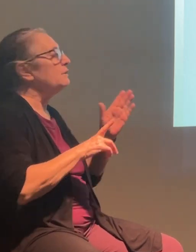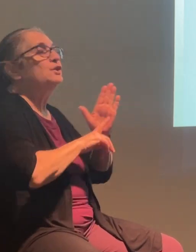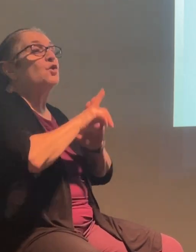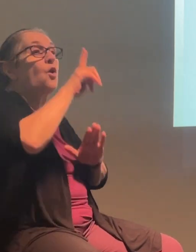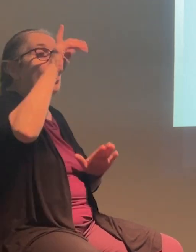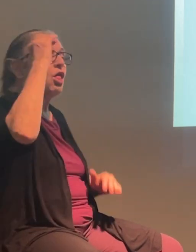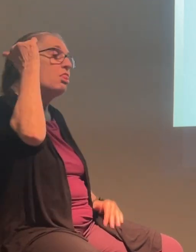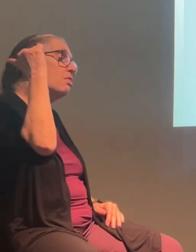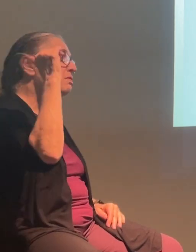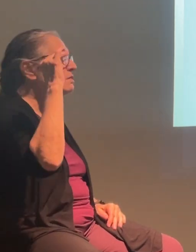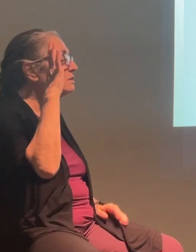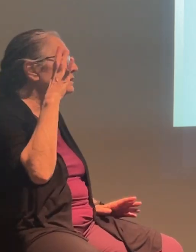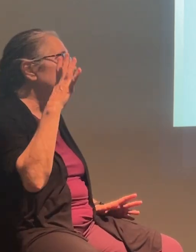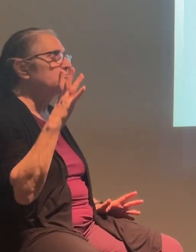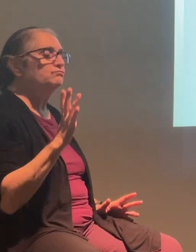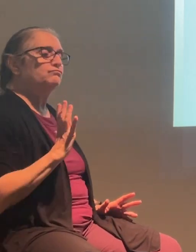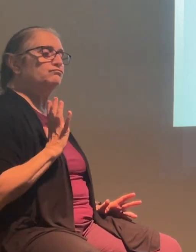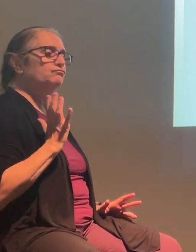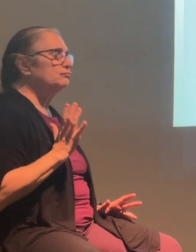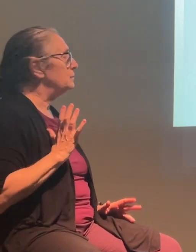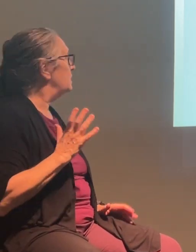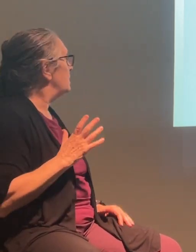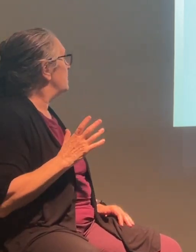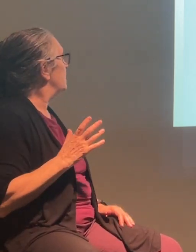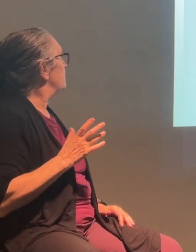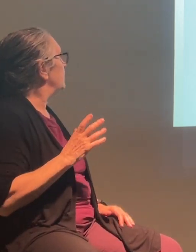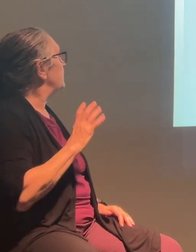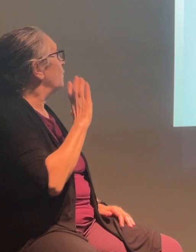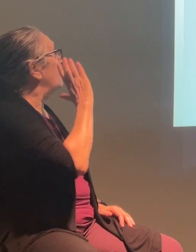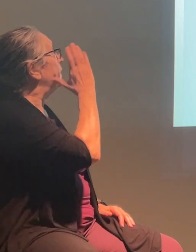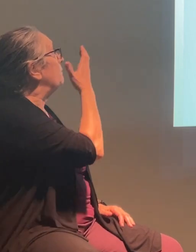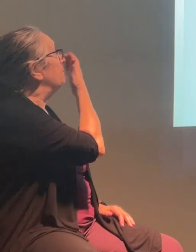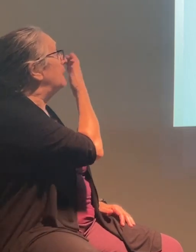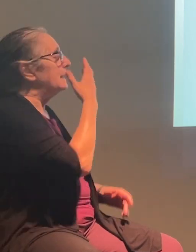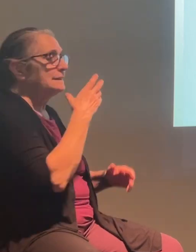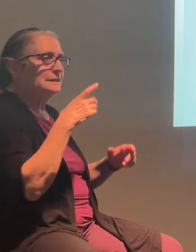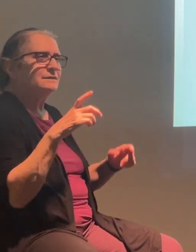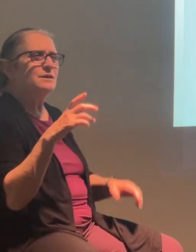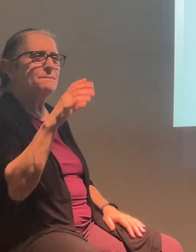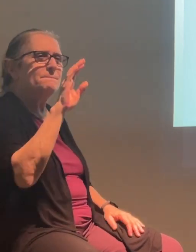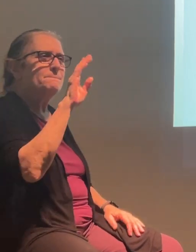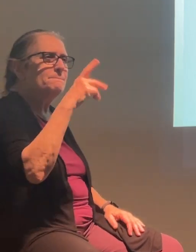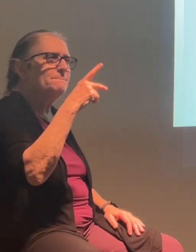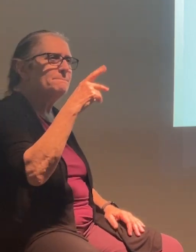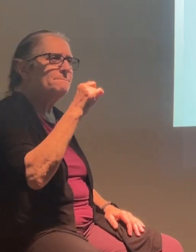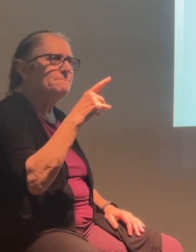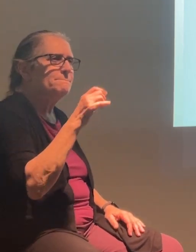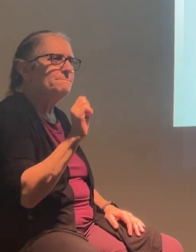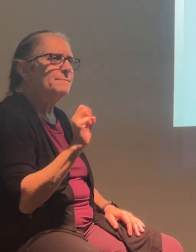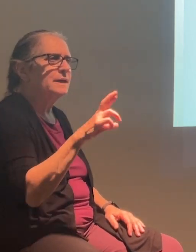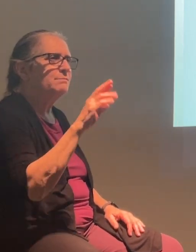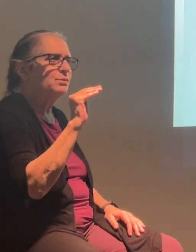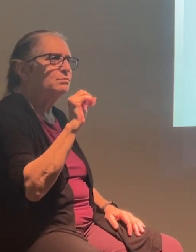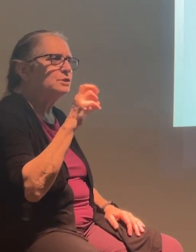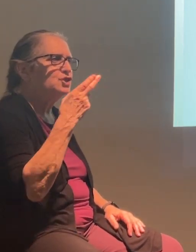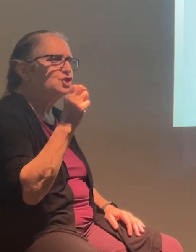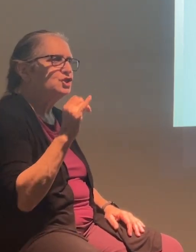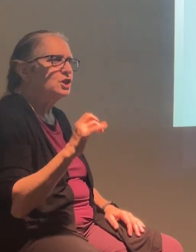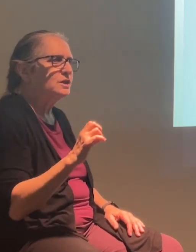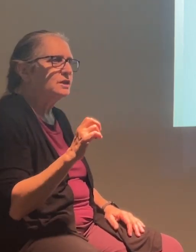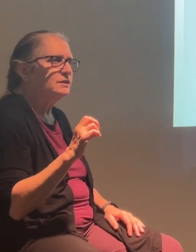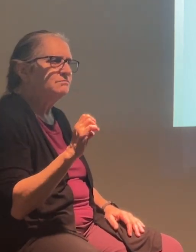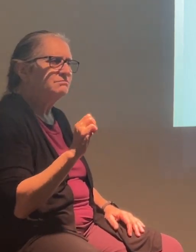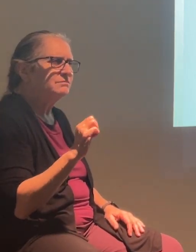period. But they're wearing a mask in papier-mâché done by another artist, and this is a fashion